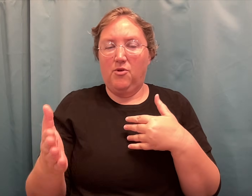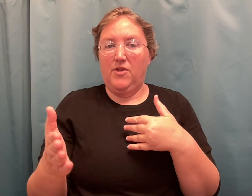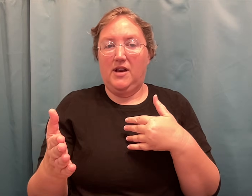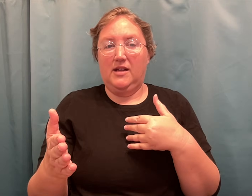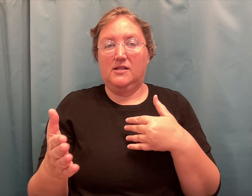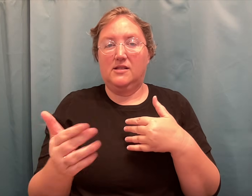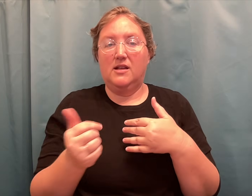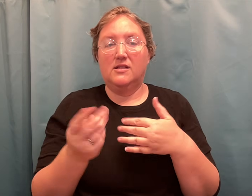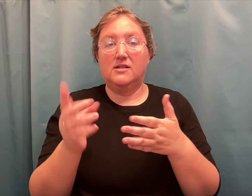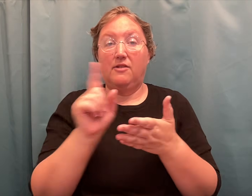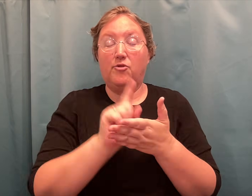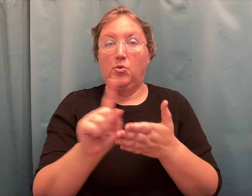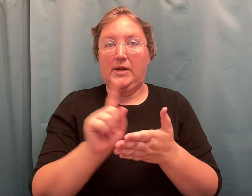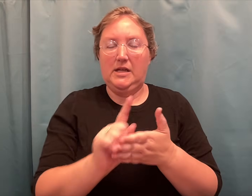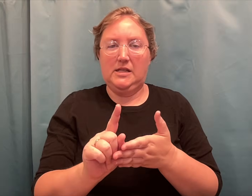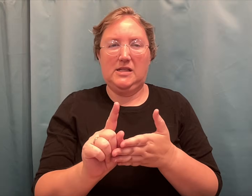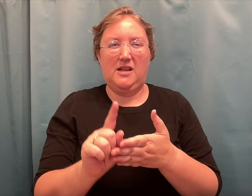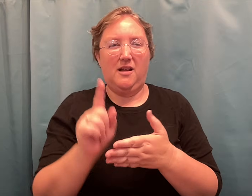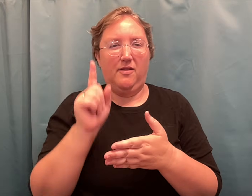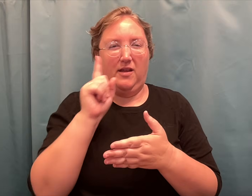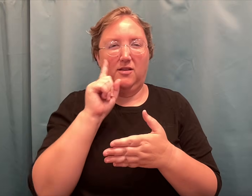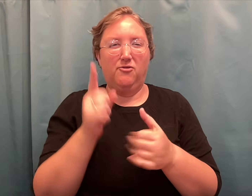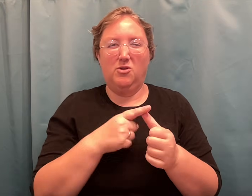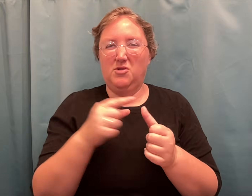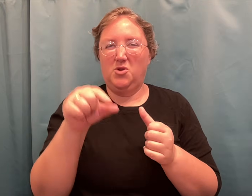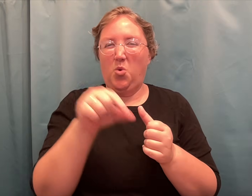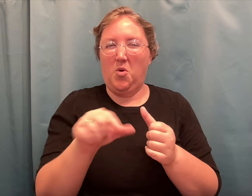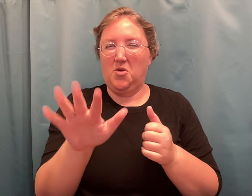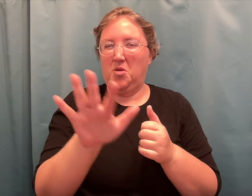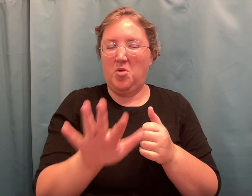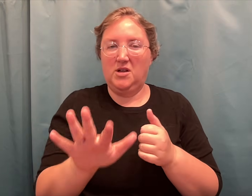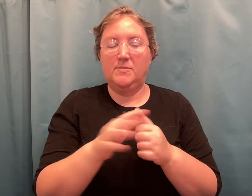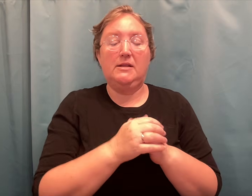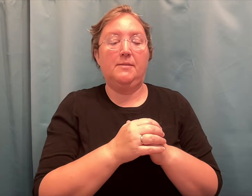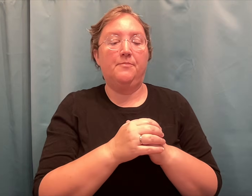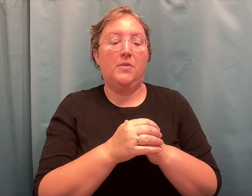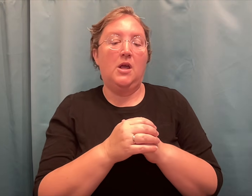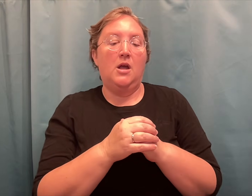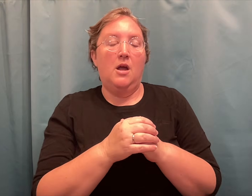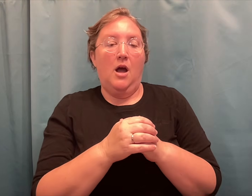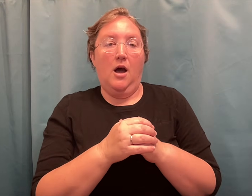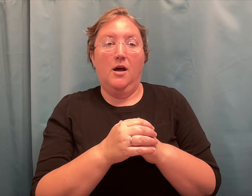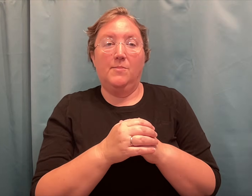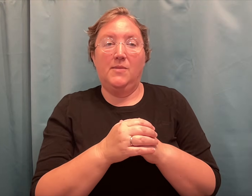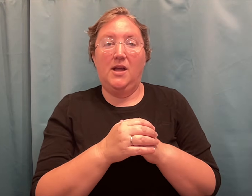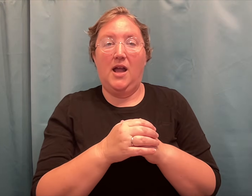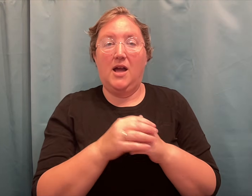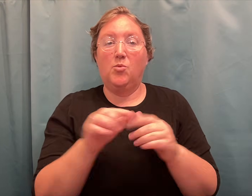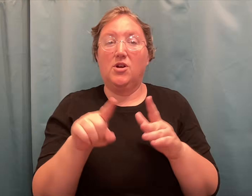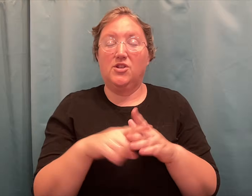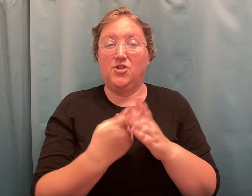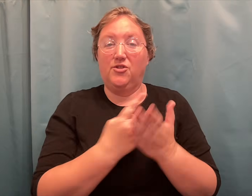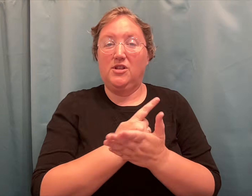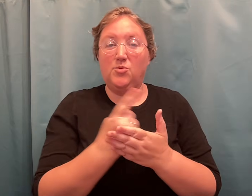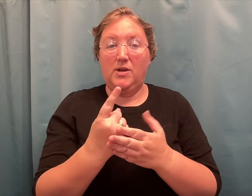the next several weeks, I think the first quarter approximately. And we're going to start this week